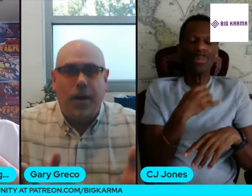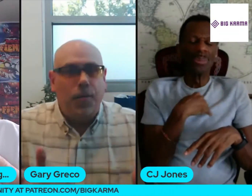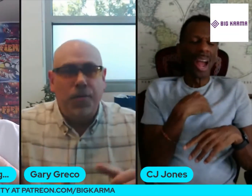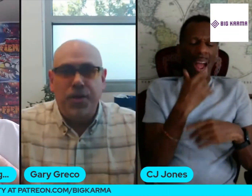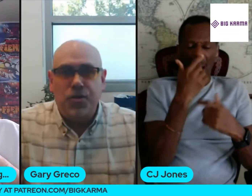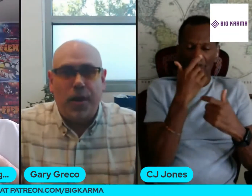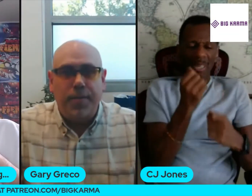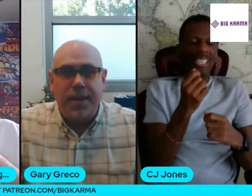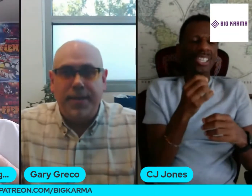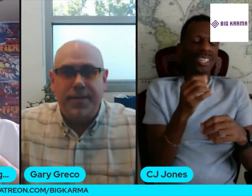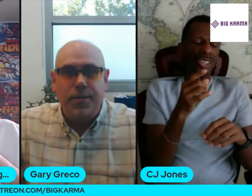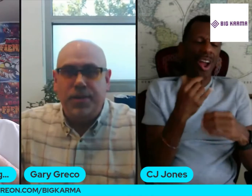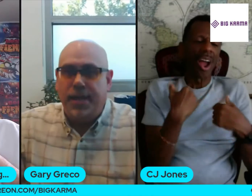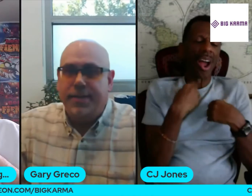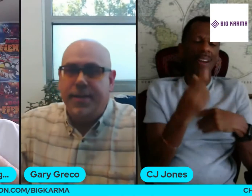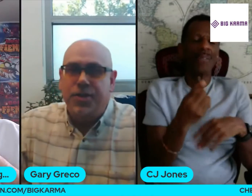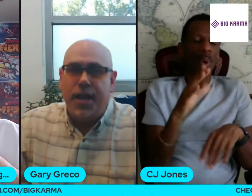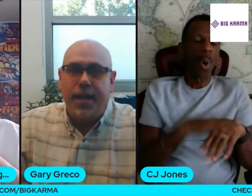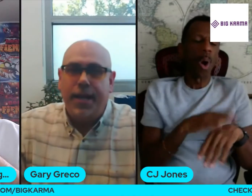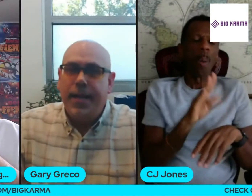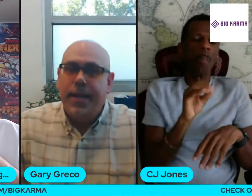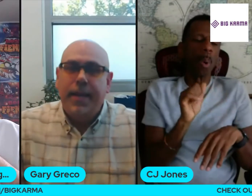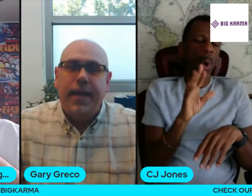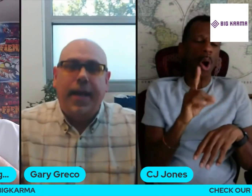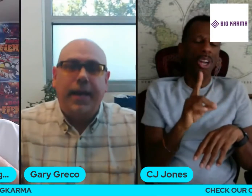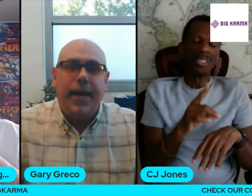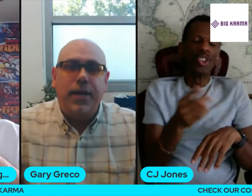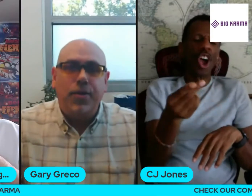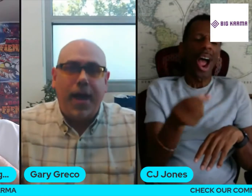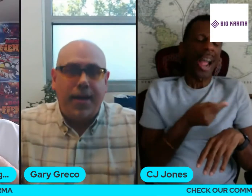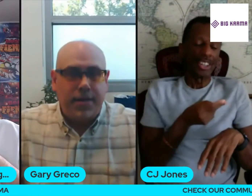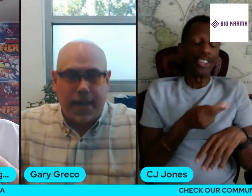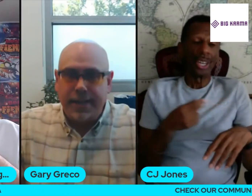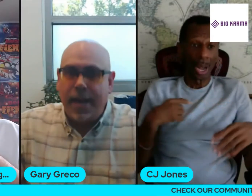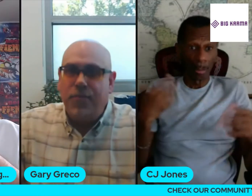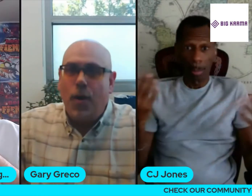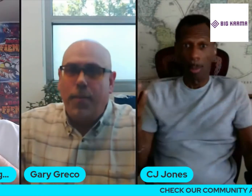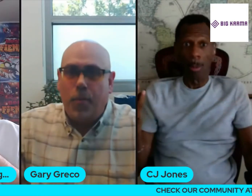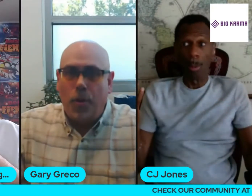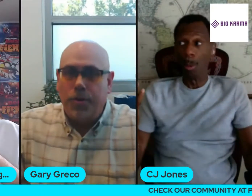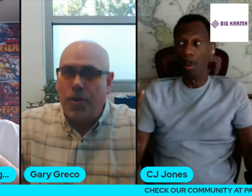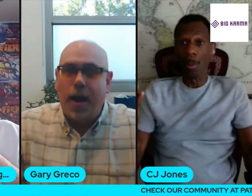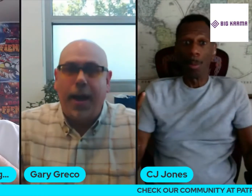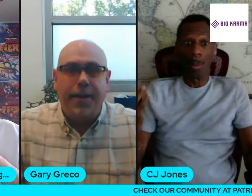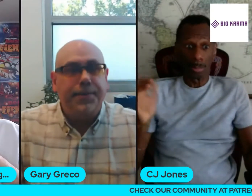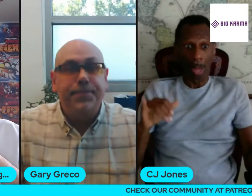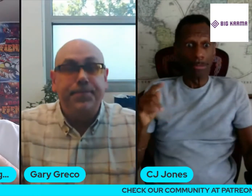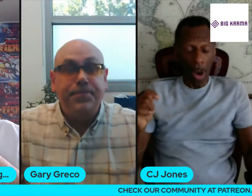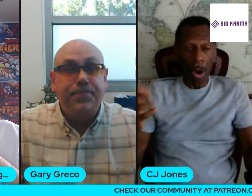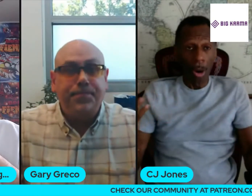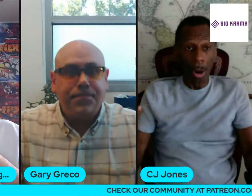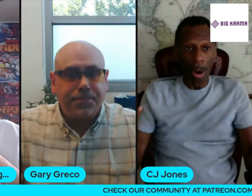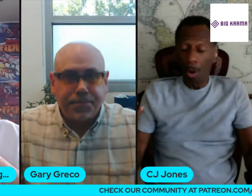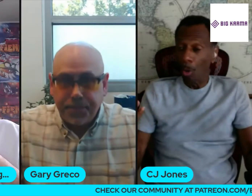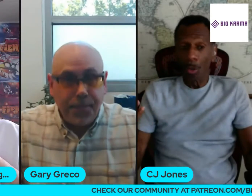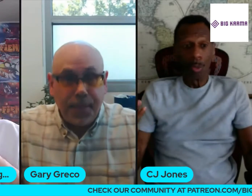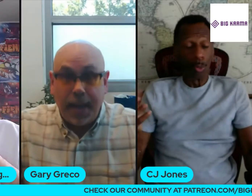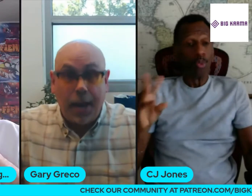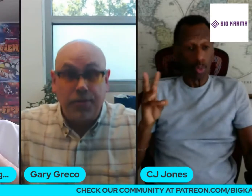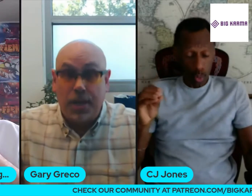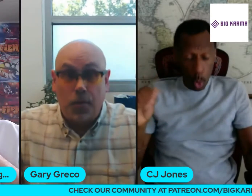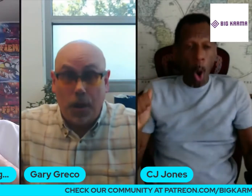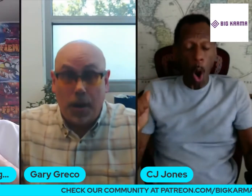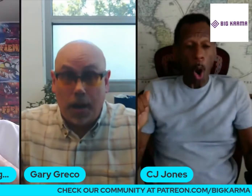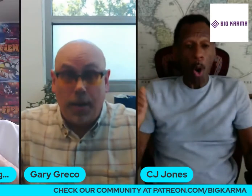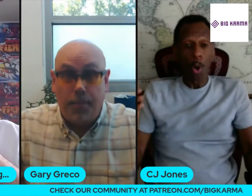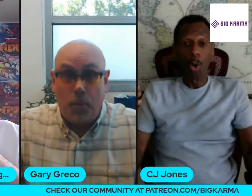And, within 20 minutes, he was like, CJ, I'd like to have you on board. You're hired. And